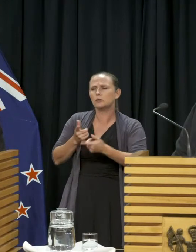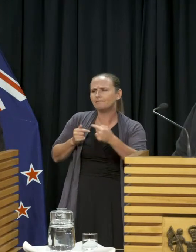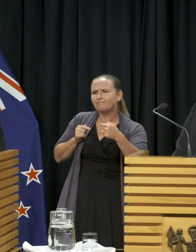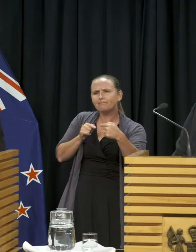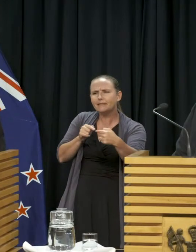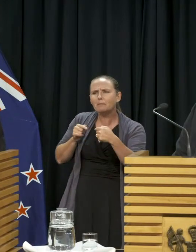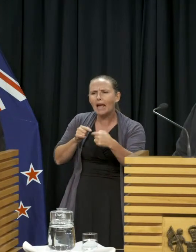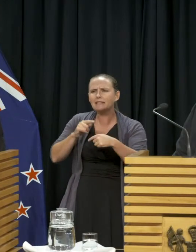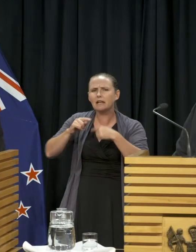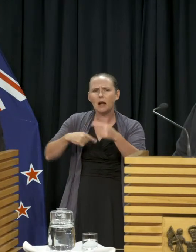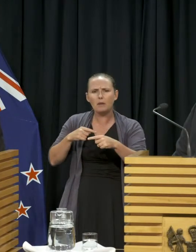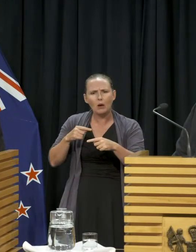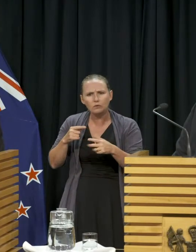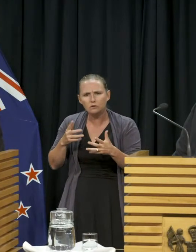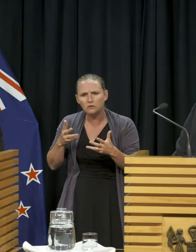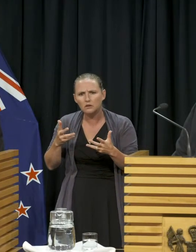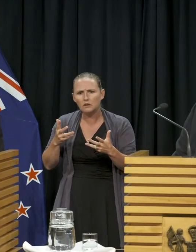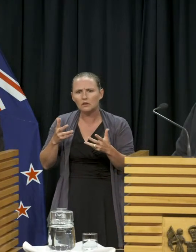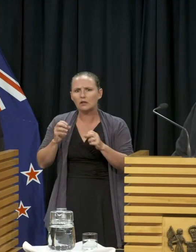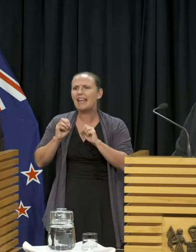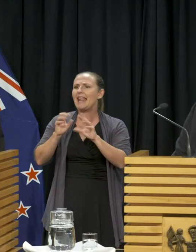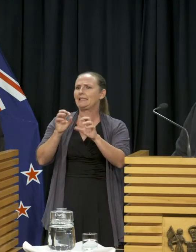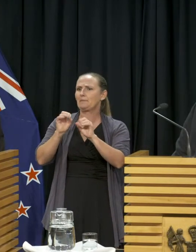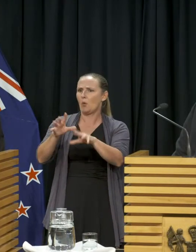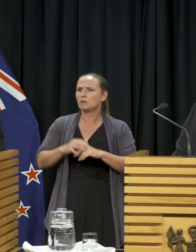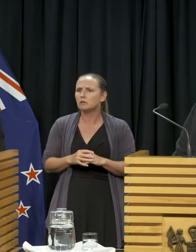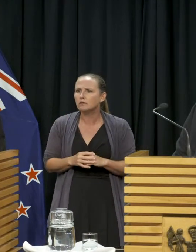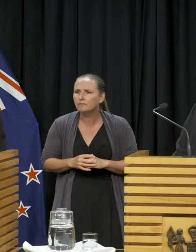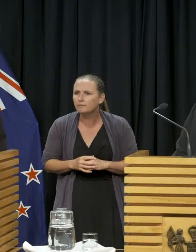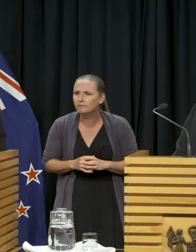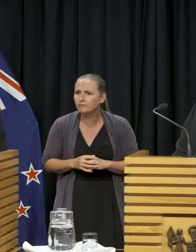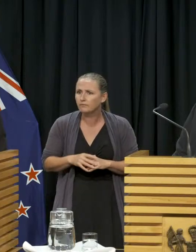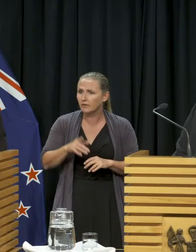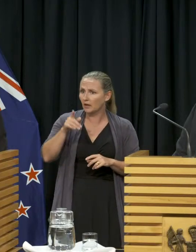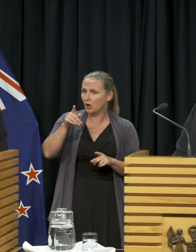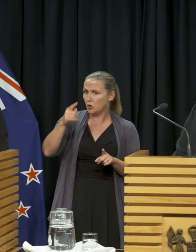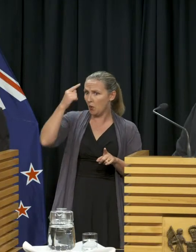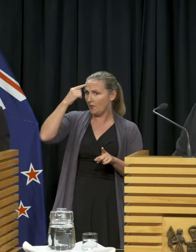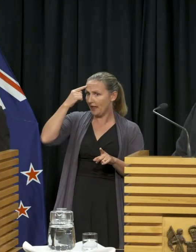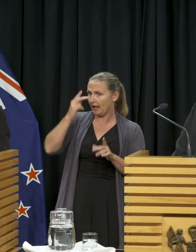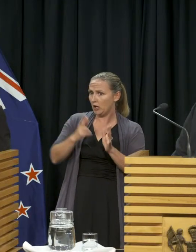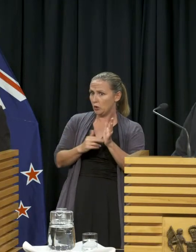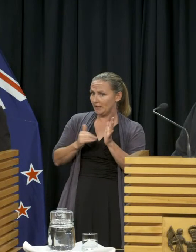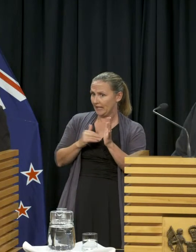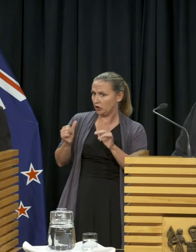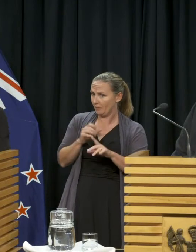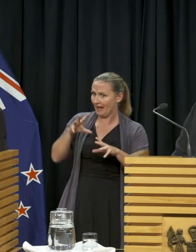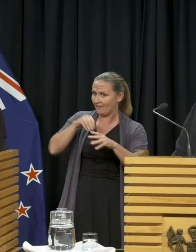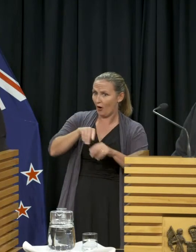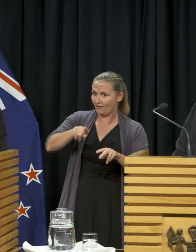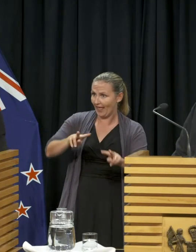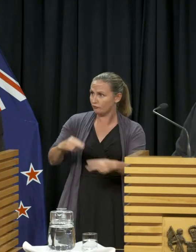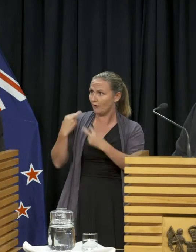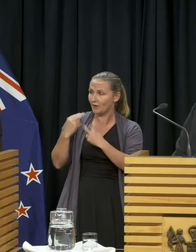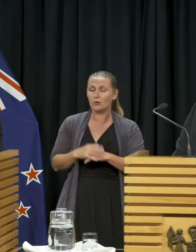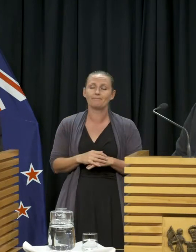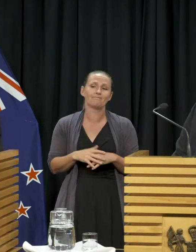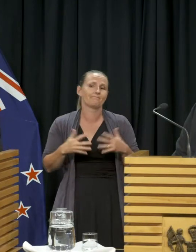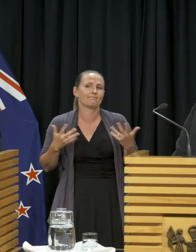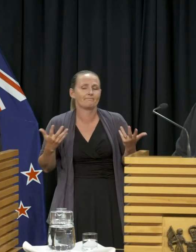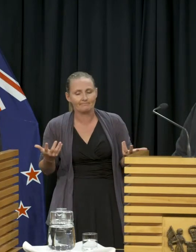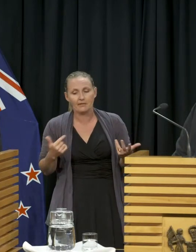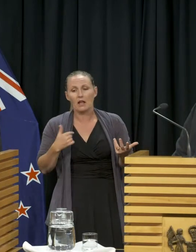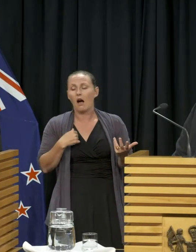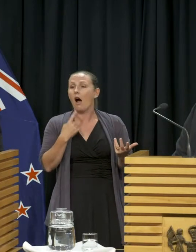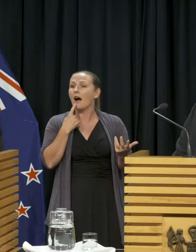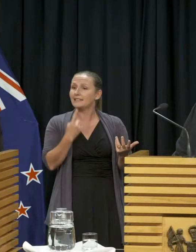orders. It's appropriate for Ministry of Foreign Affairs and Trade to be involved in that review, though. Ultimately we are, and I've said to the